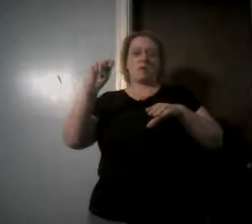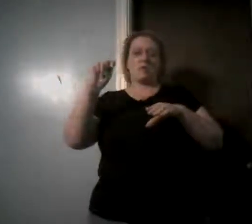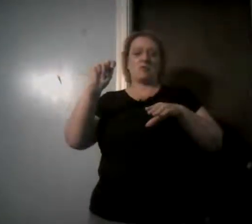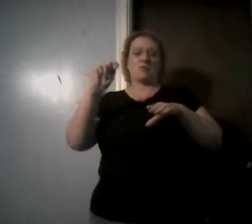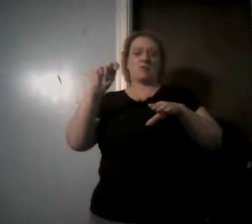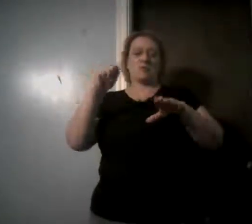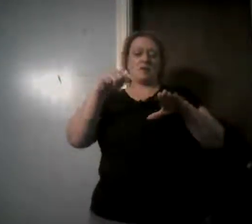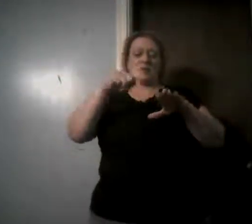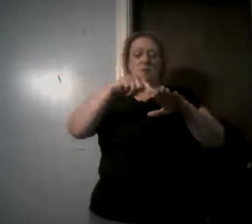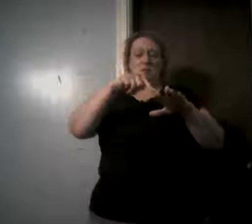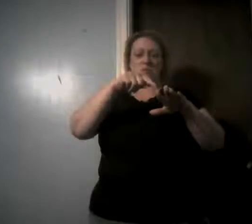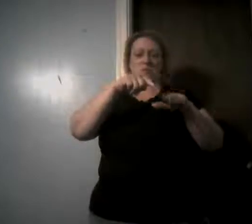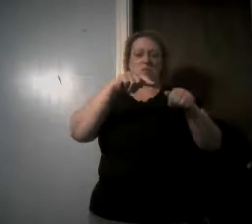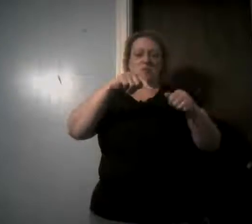it usually affects the big toe.